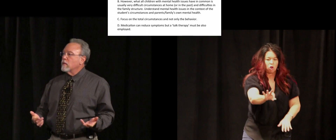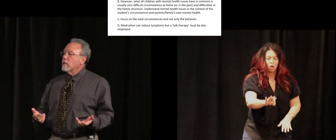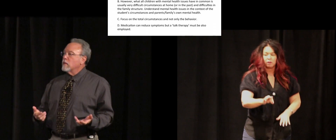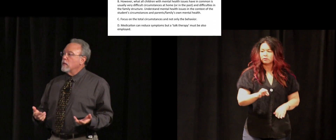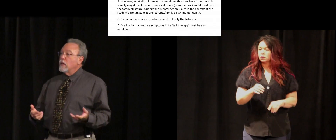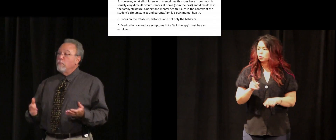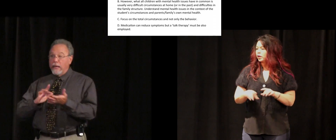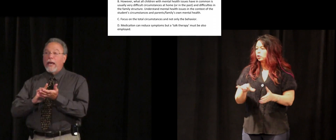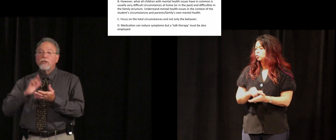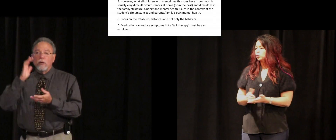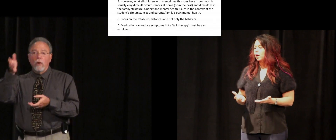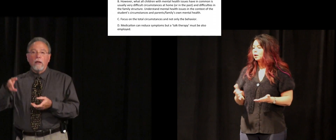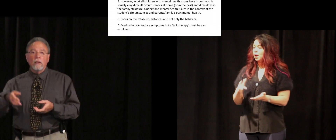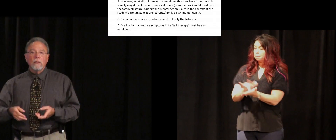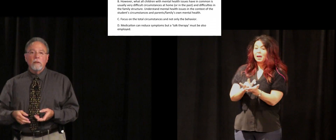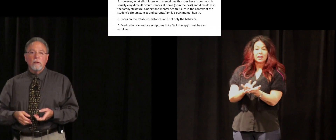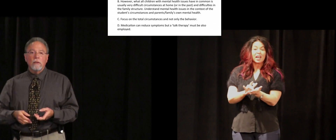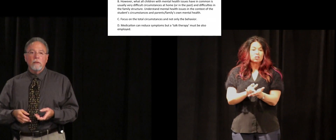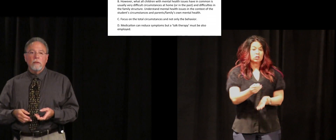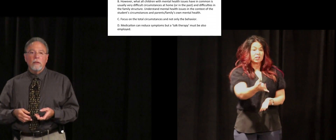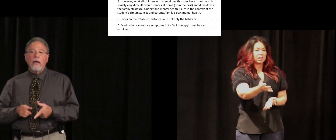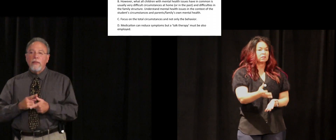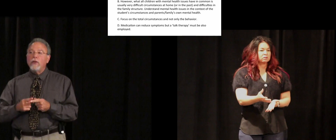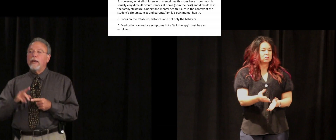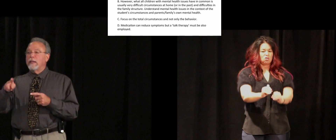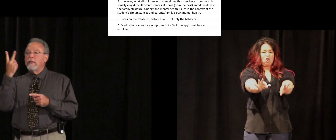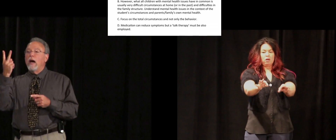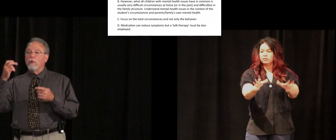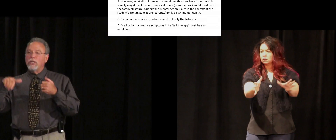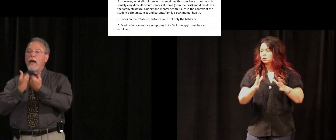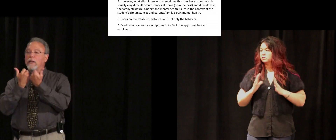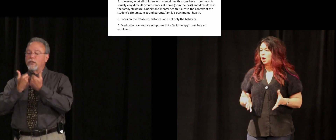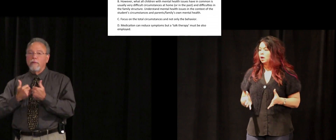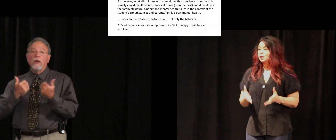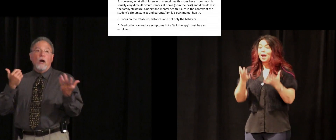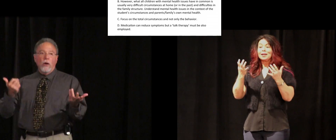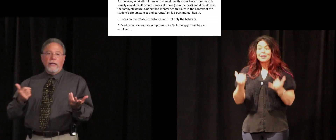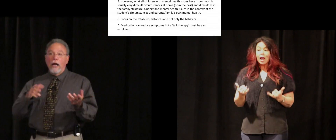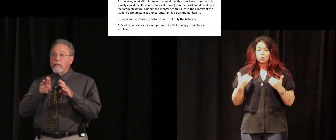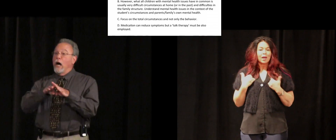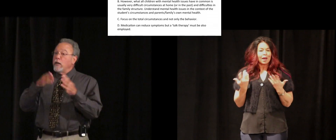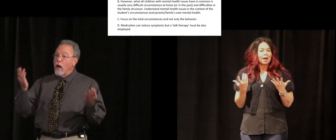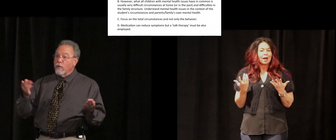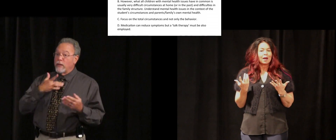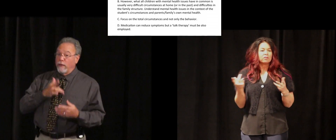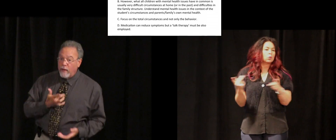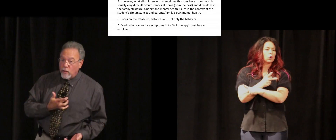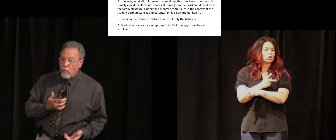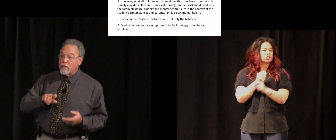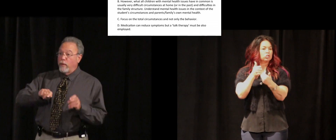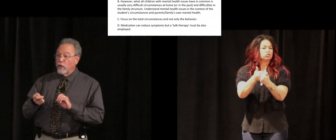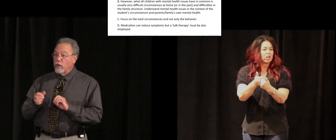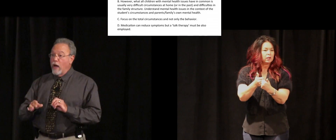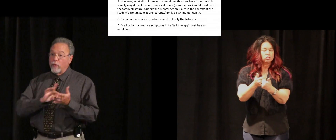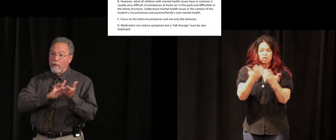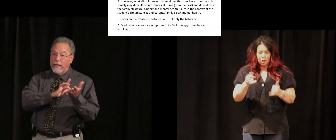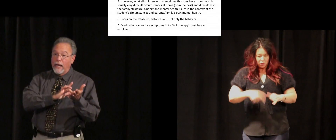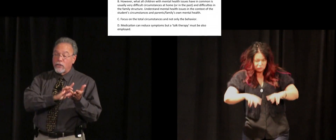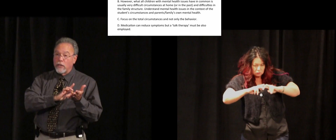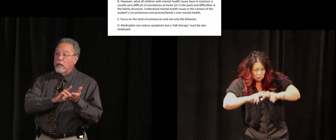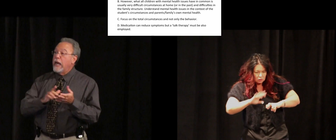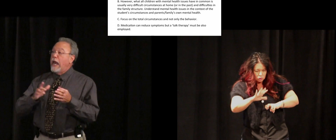cool thing to have hearing and deaf interacting, talking about their feelings and how they were different. They learned a lot from each other, both